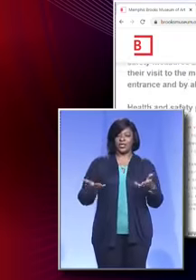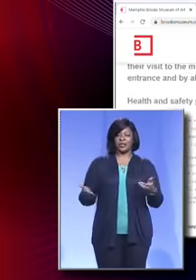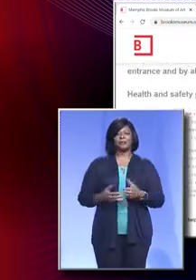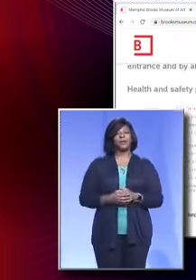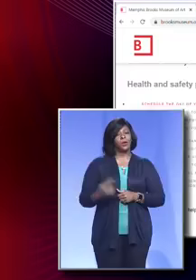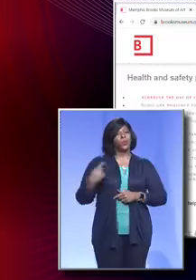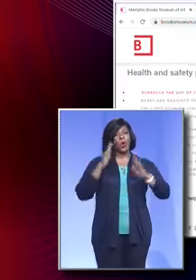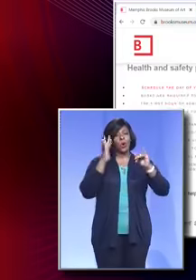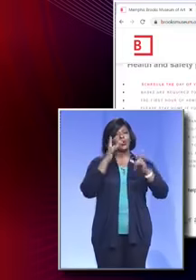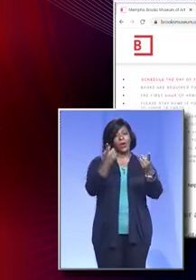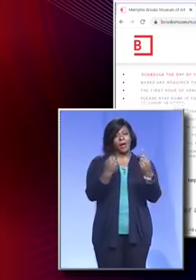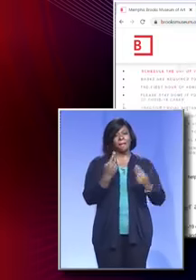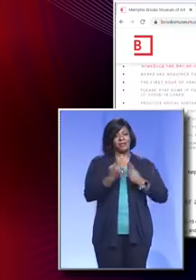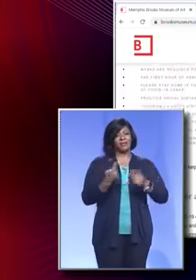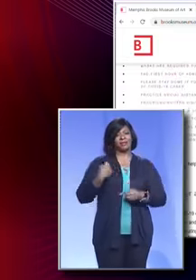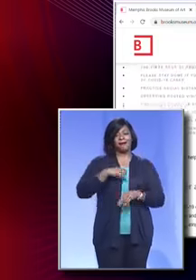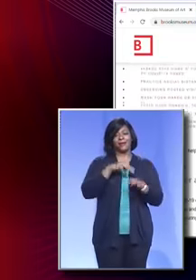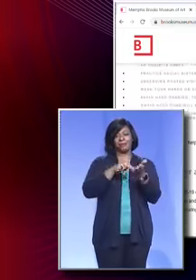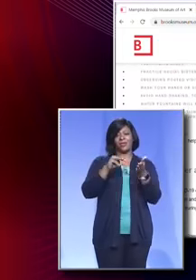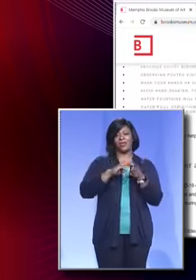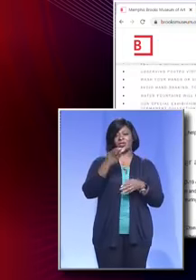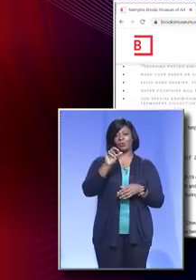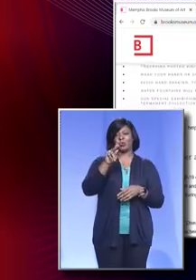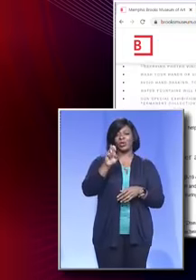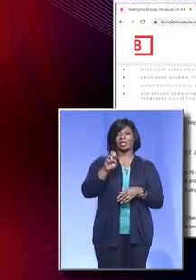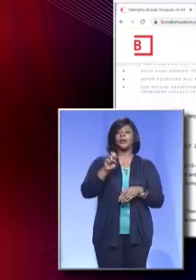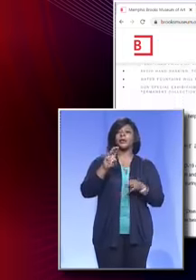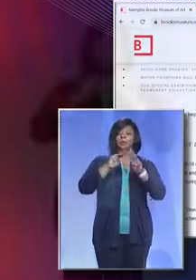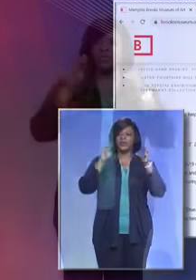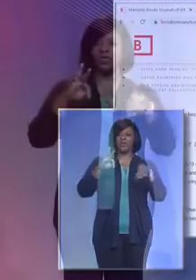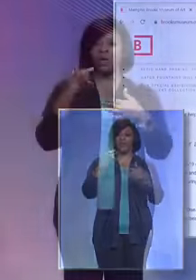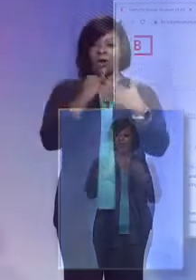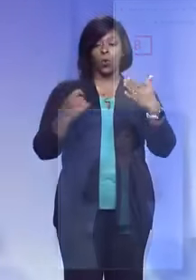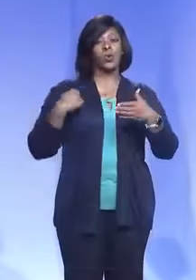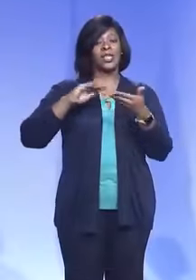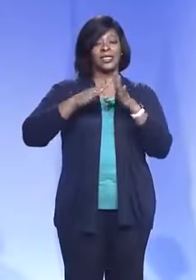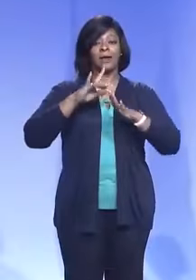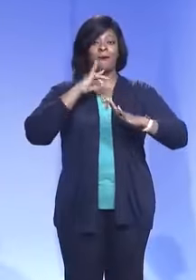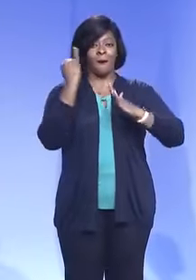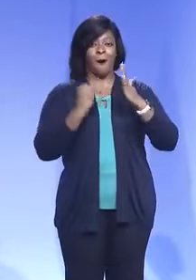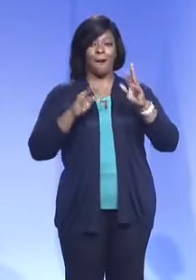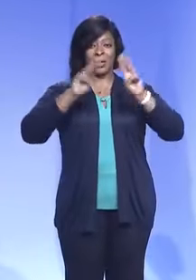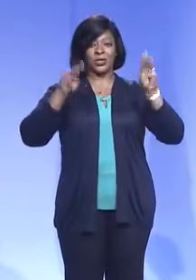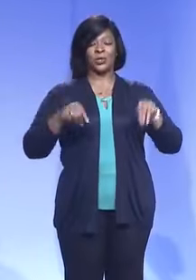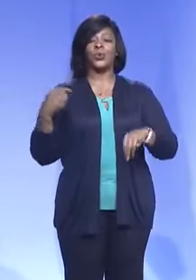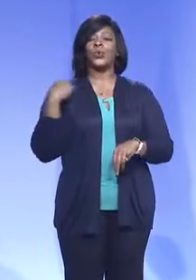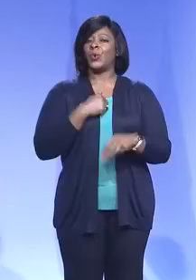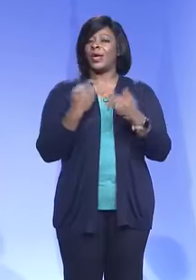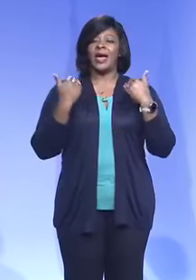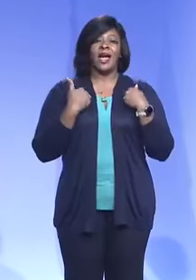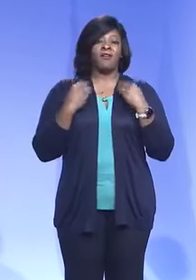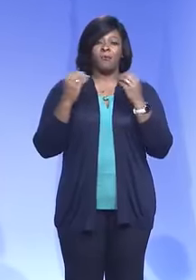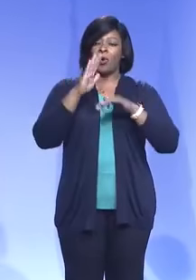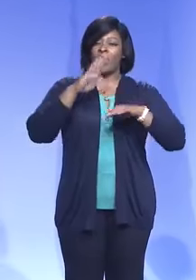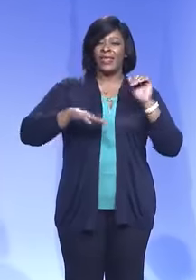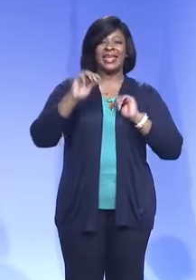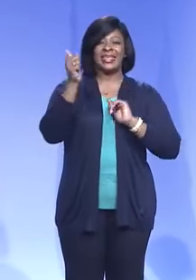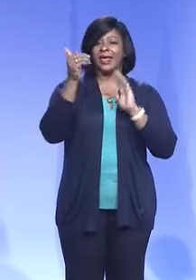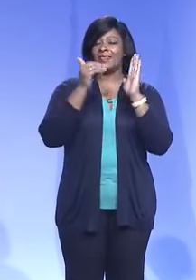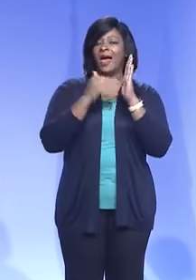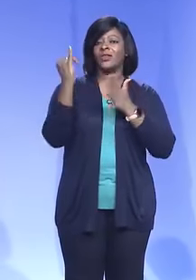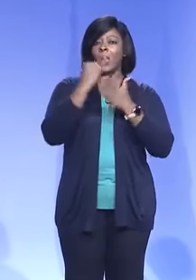really hope you'll come visit us at the Memphis Brooks Museum of Art. We are the city's art museum. We have more than